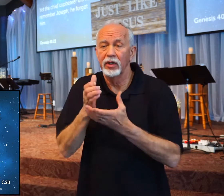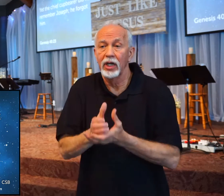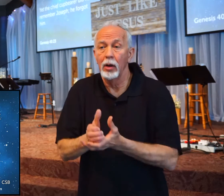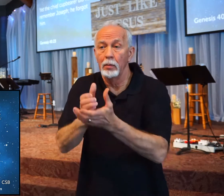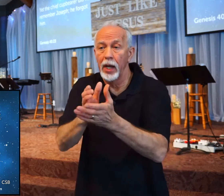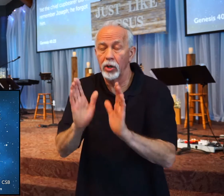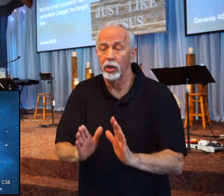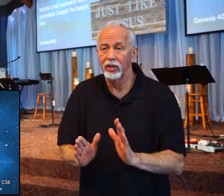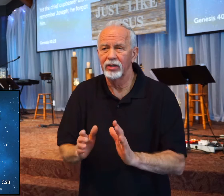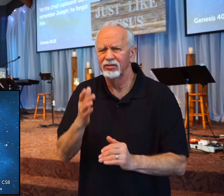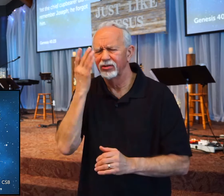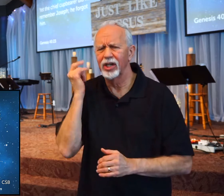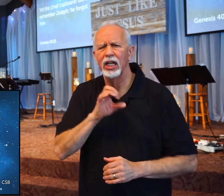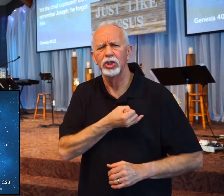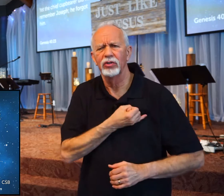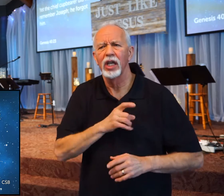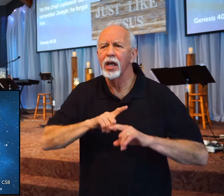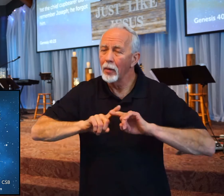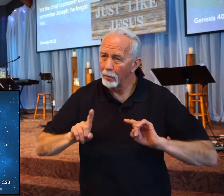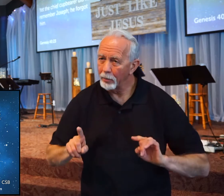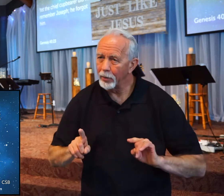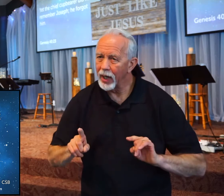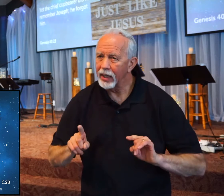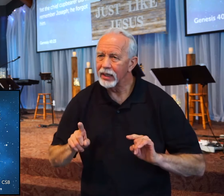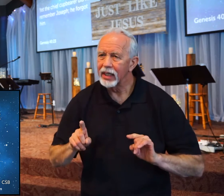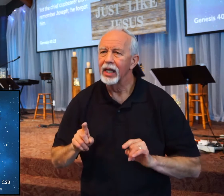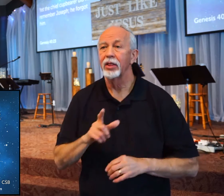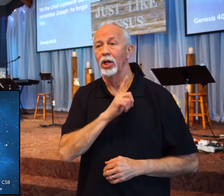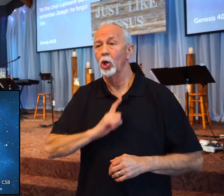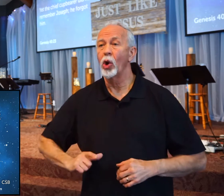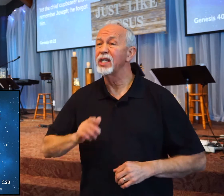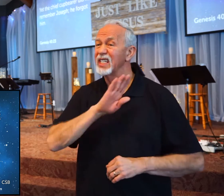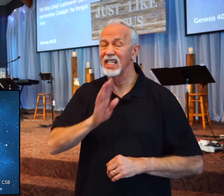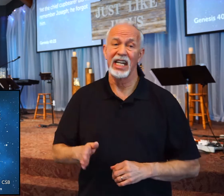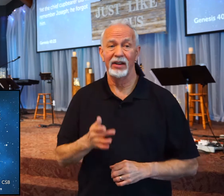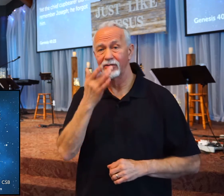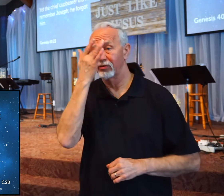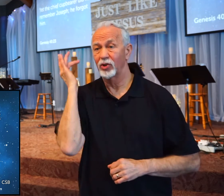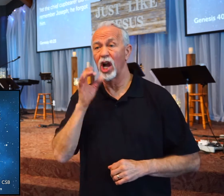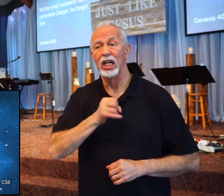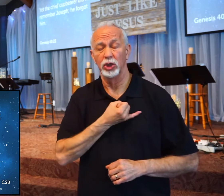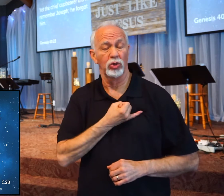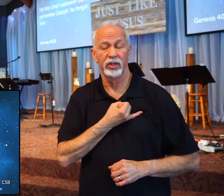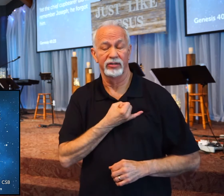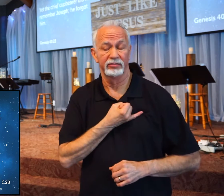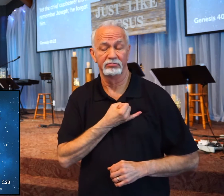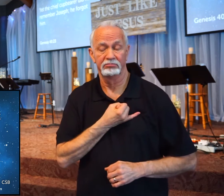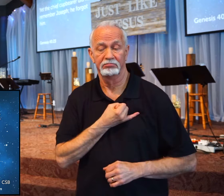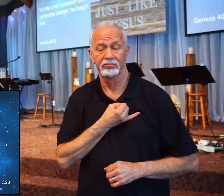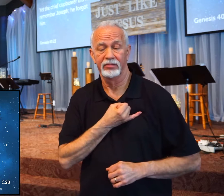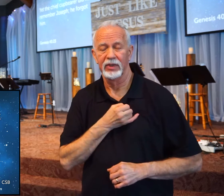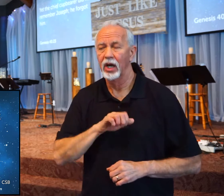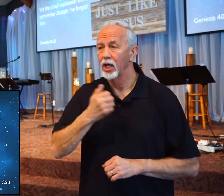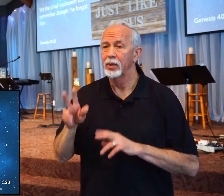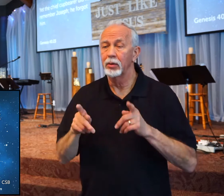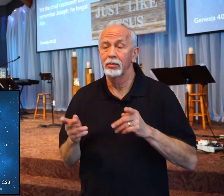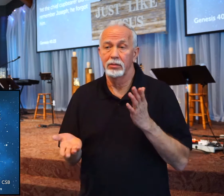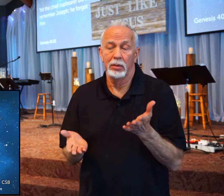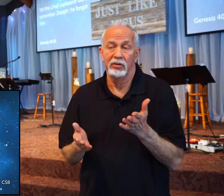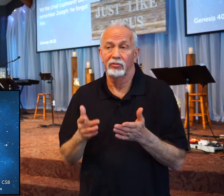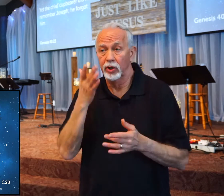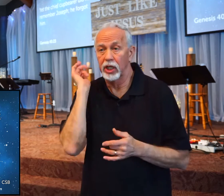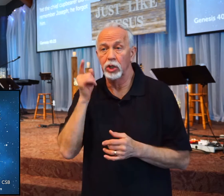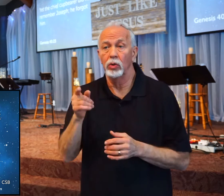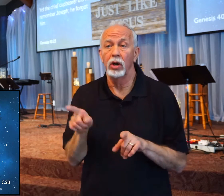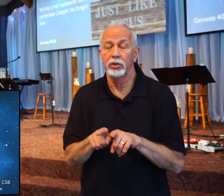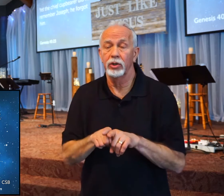forgotten Joseph, but I want to tell you something. His Lord had not forgotten him. And others may forget you too.